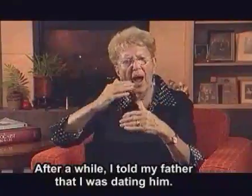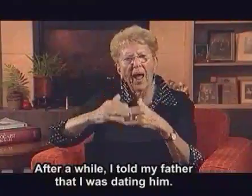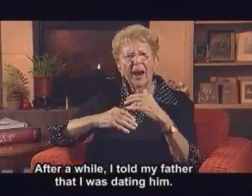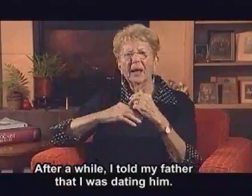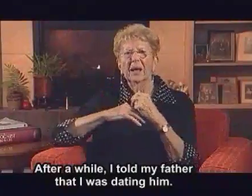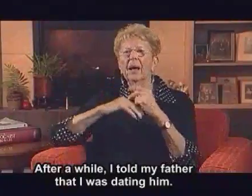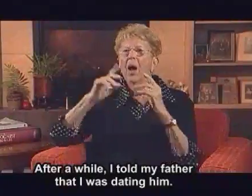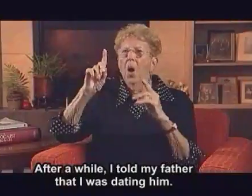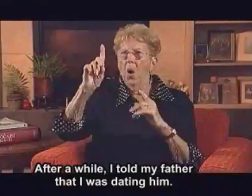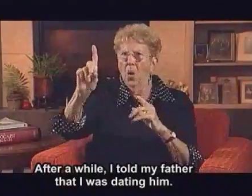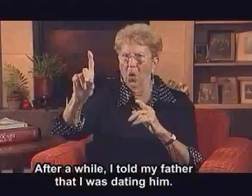After a while,